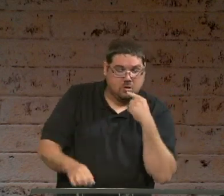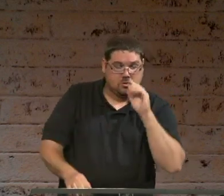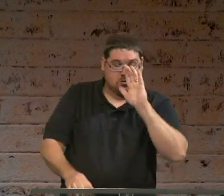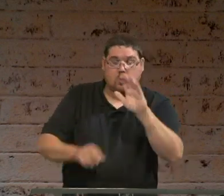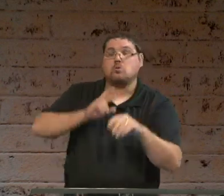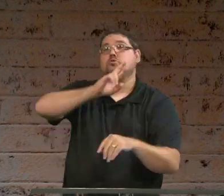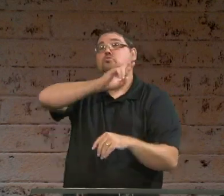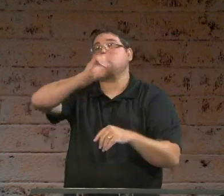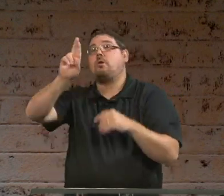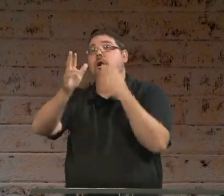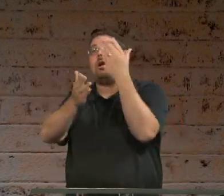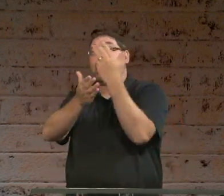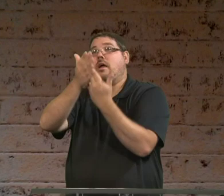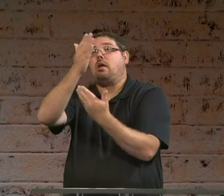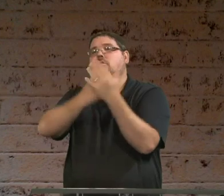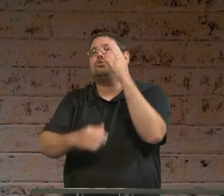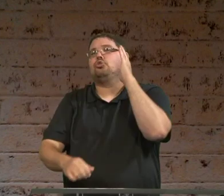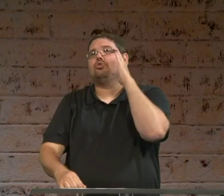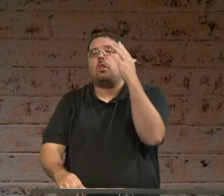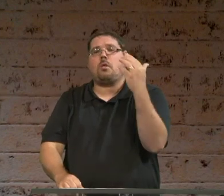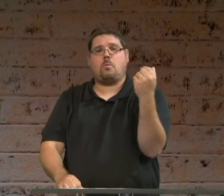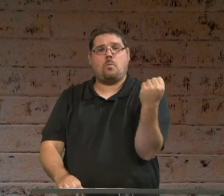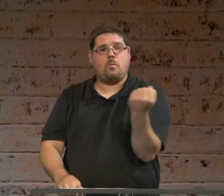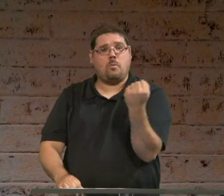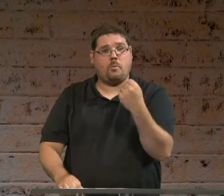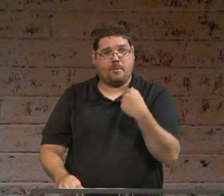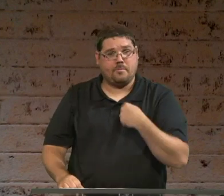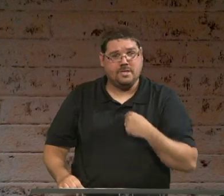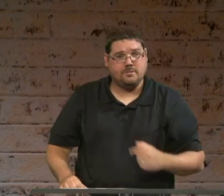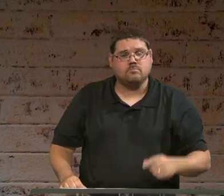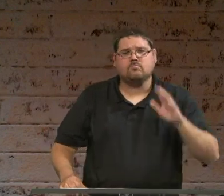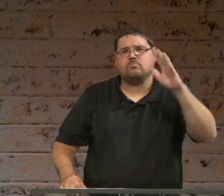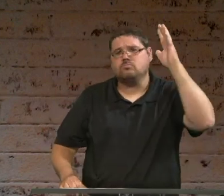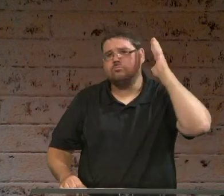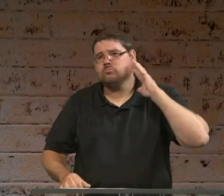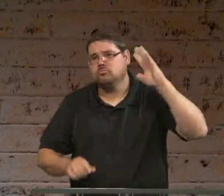Now the last part says, your right hand will hold me.